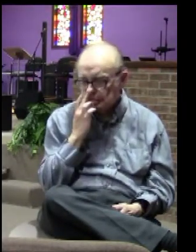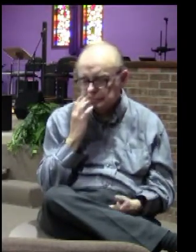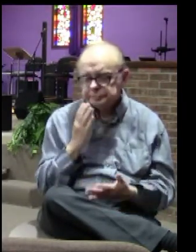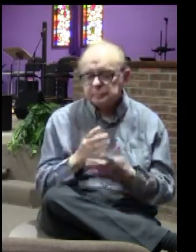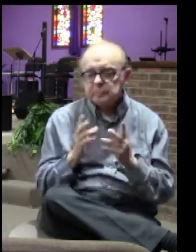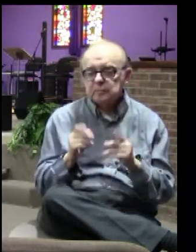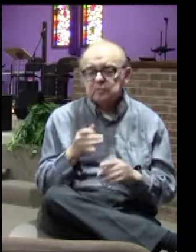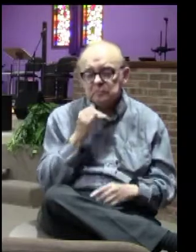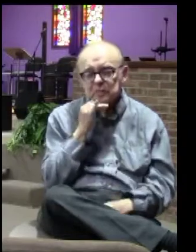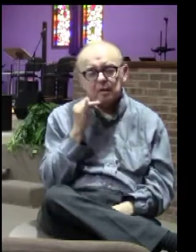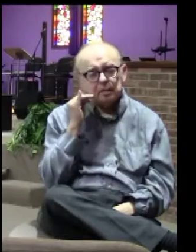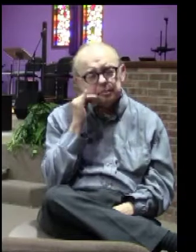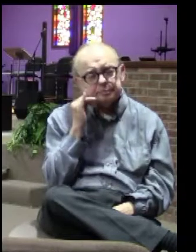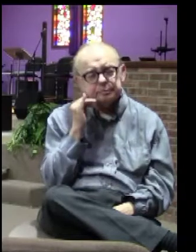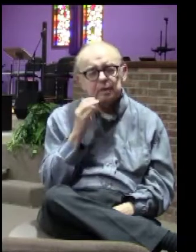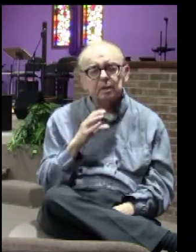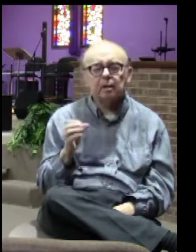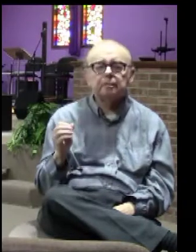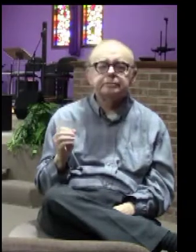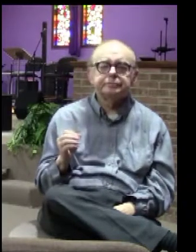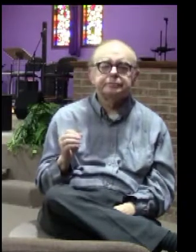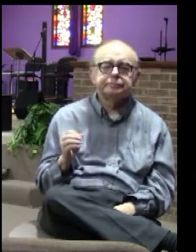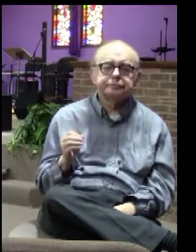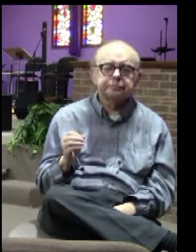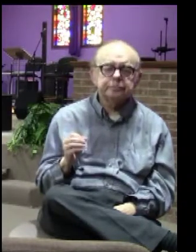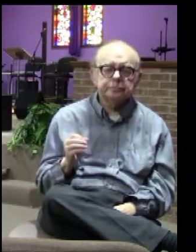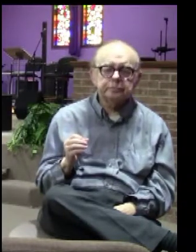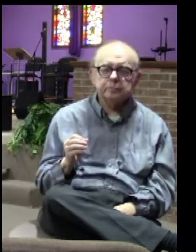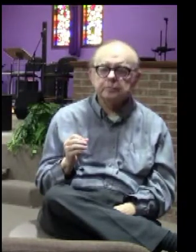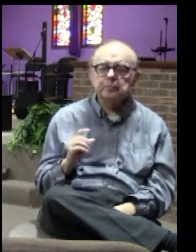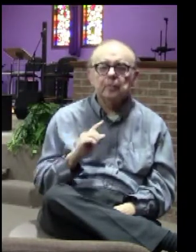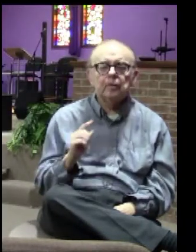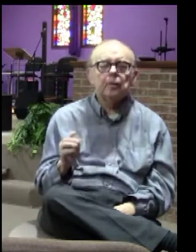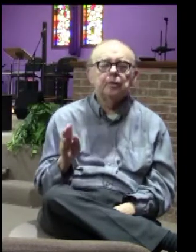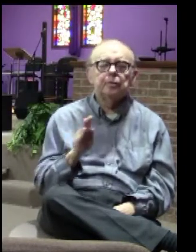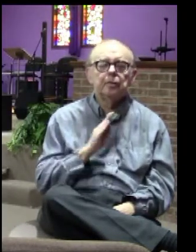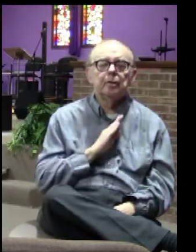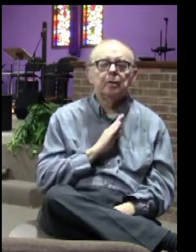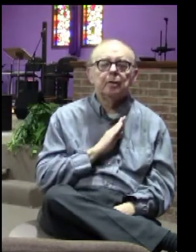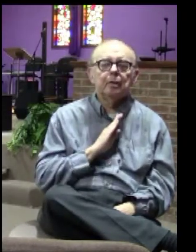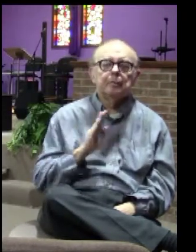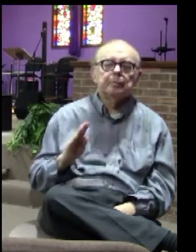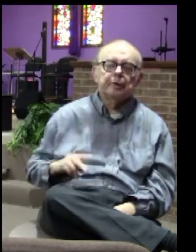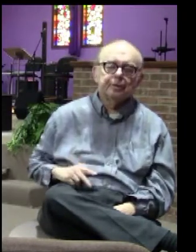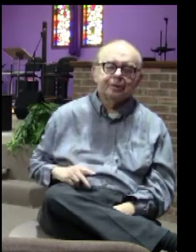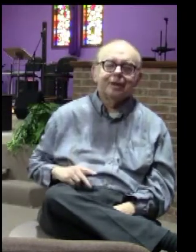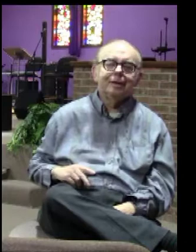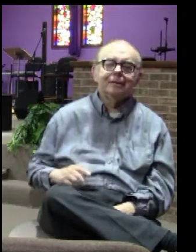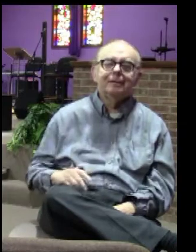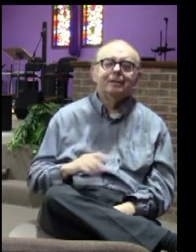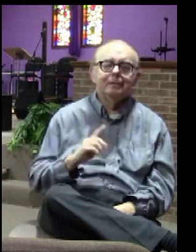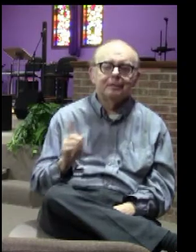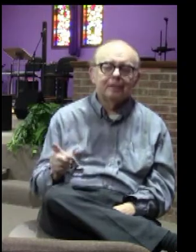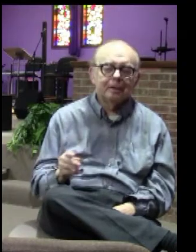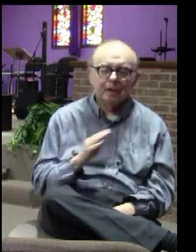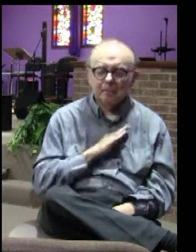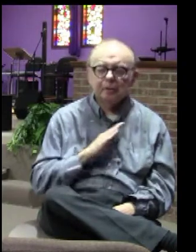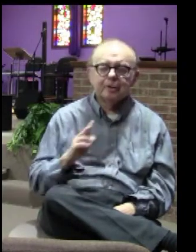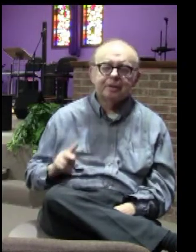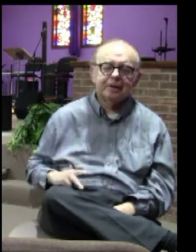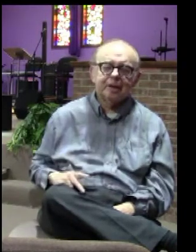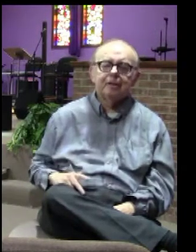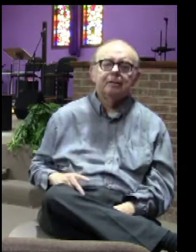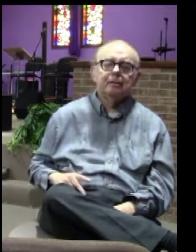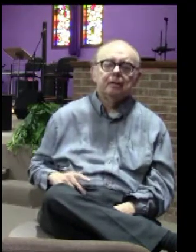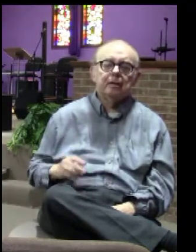someone yesterday, and I was going to Burger King. I'd gone up to visit Diana, and I was going to Burger King, and